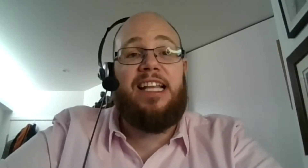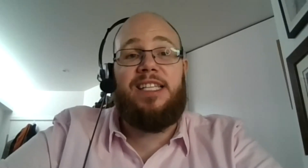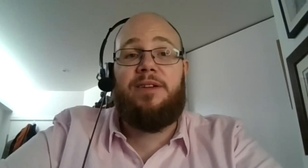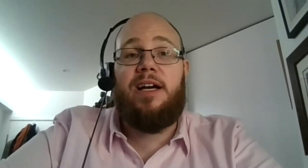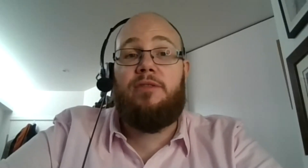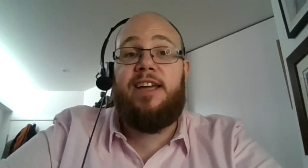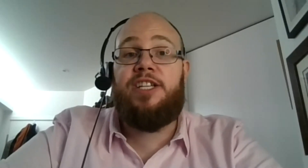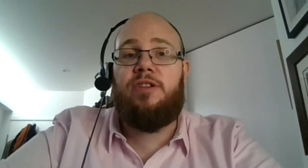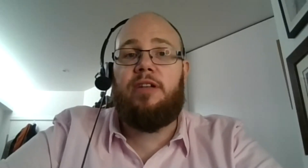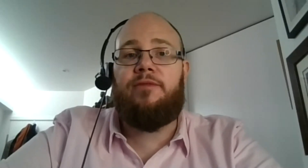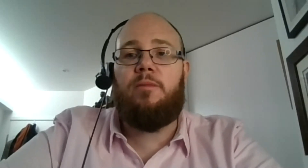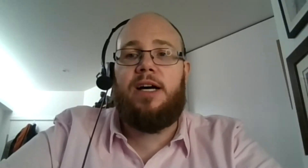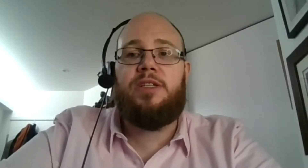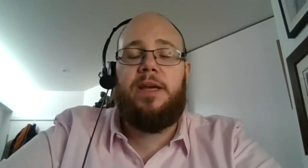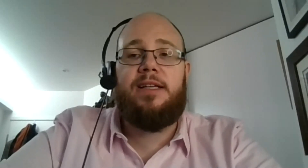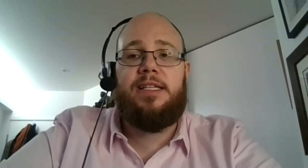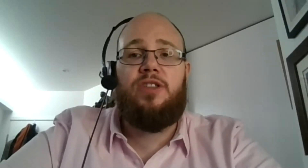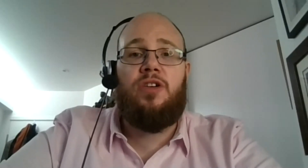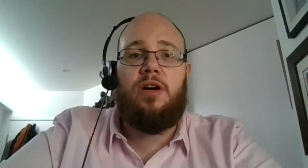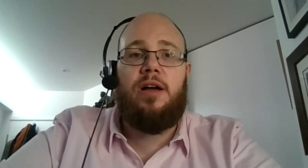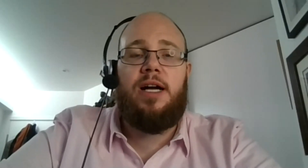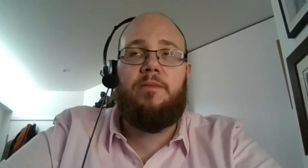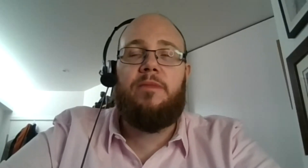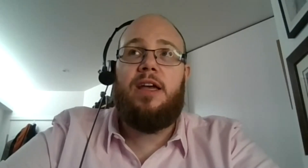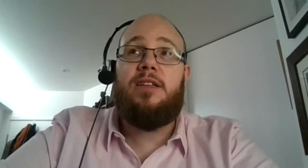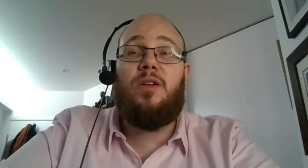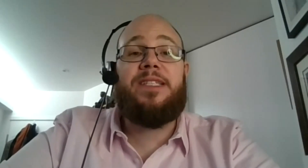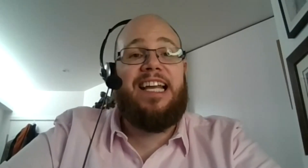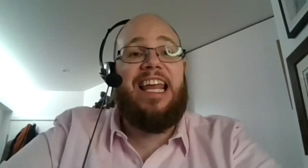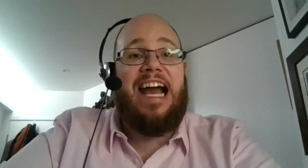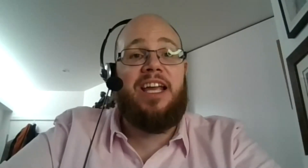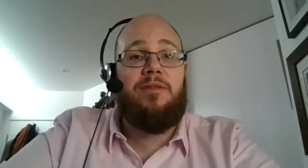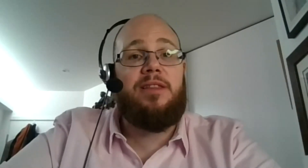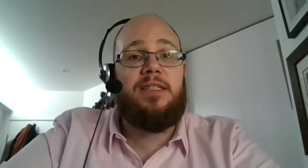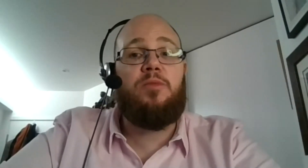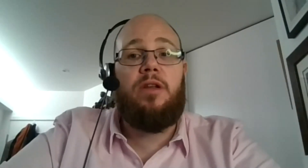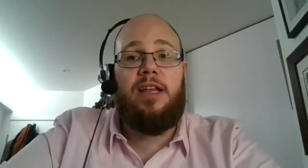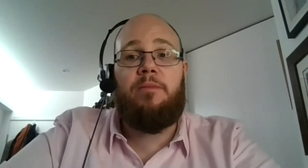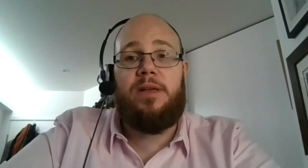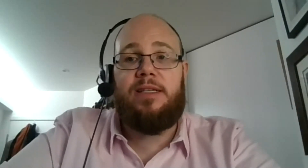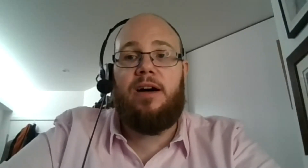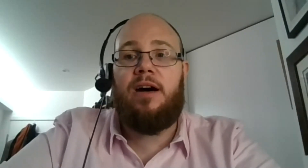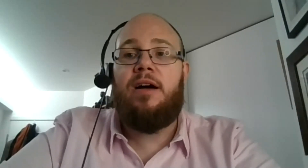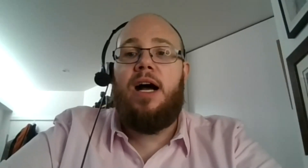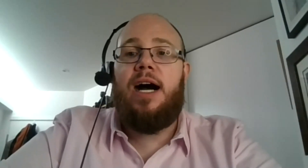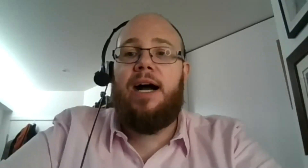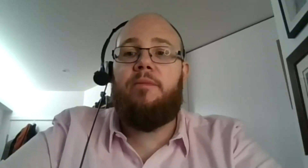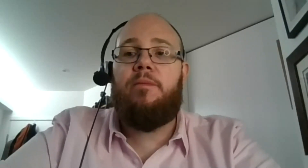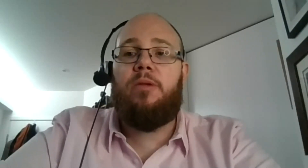do it at a regional level much because it's not particularly accurate the smaller your numbers are. But we